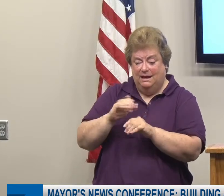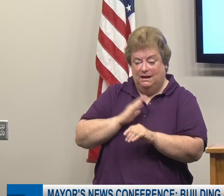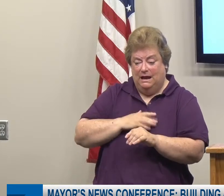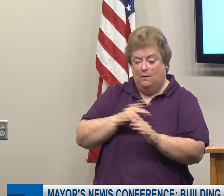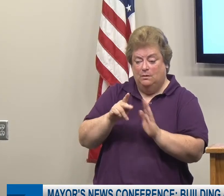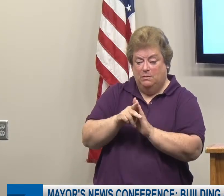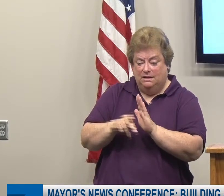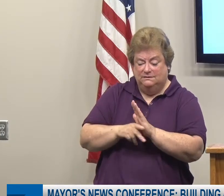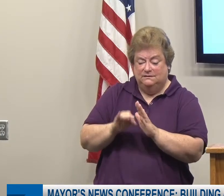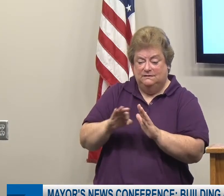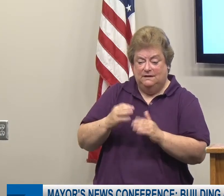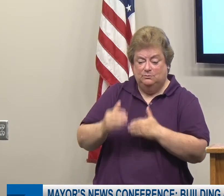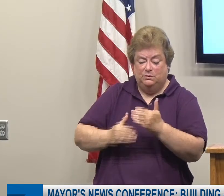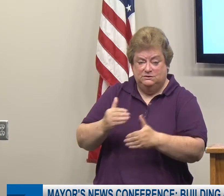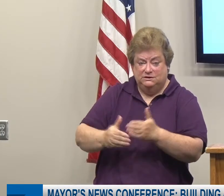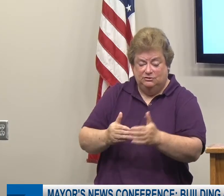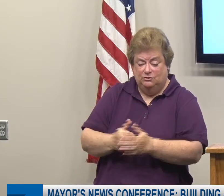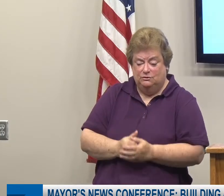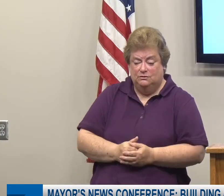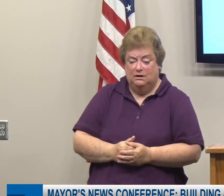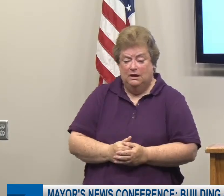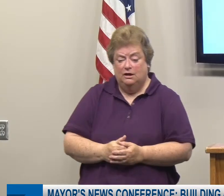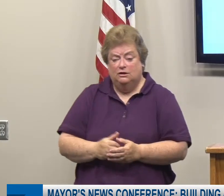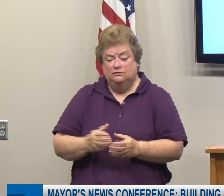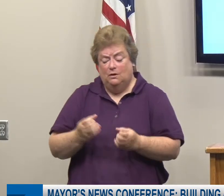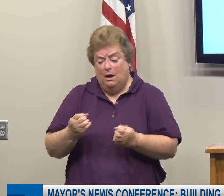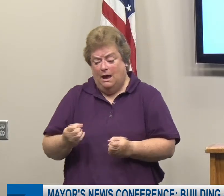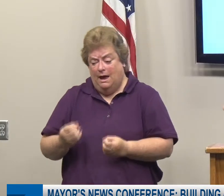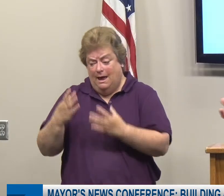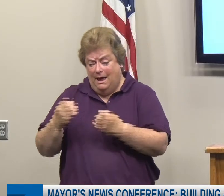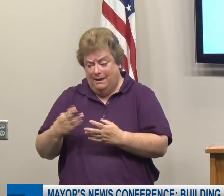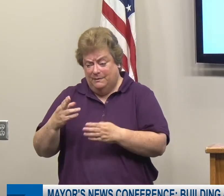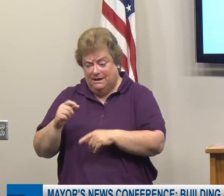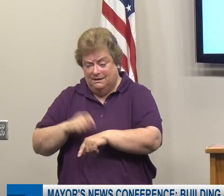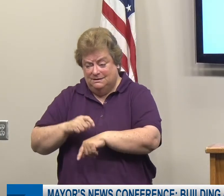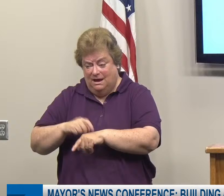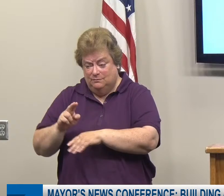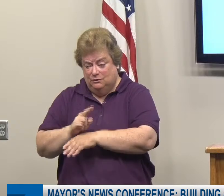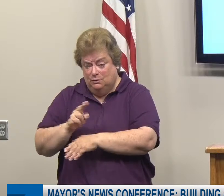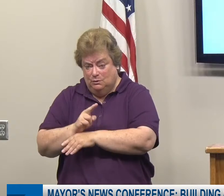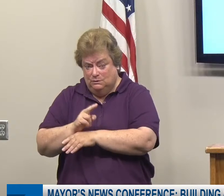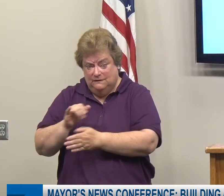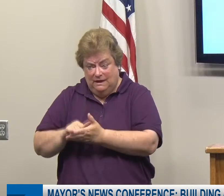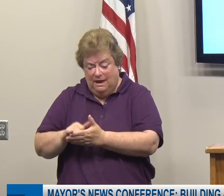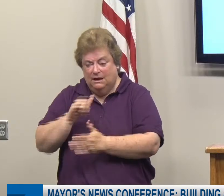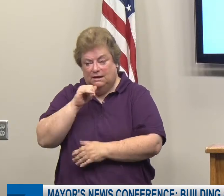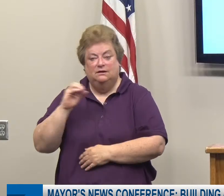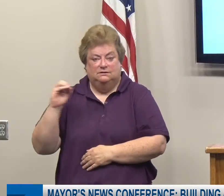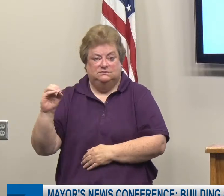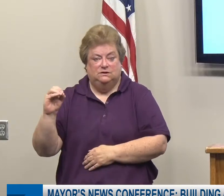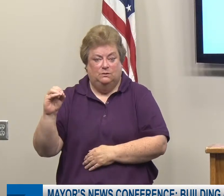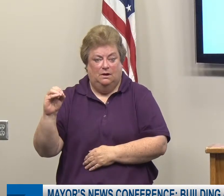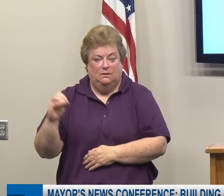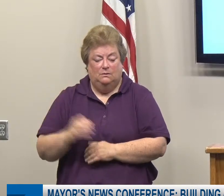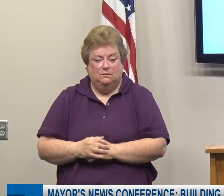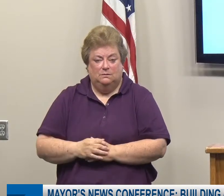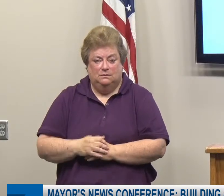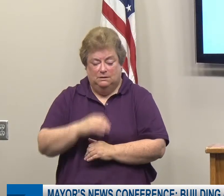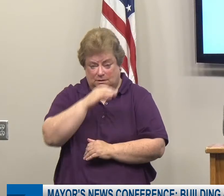and procedures. And so the number of uses of that particular is 0.